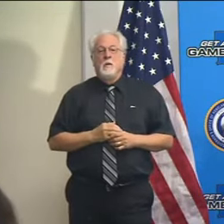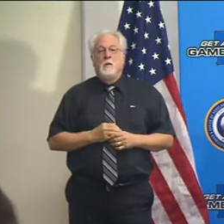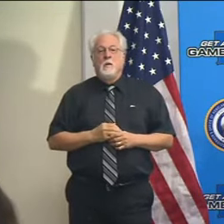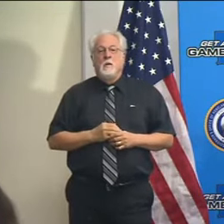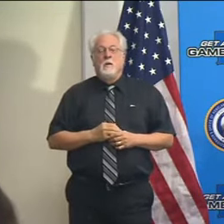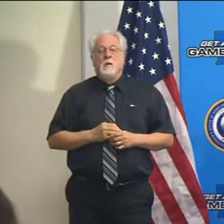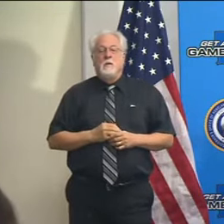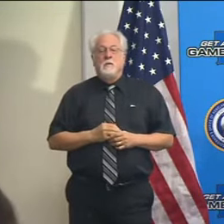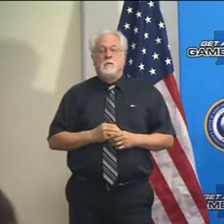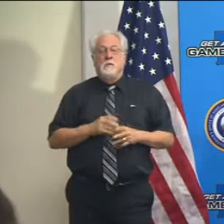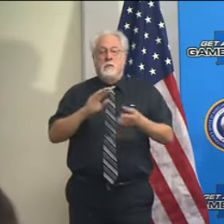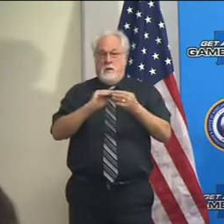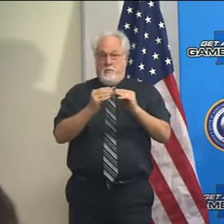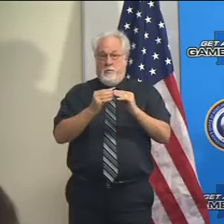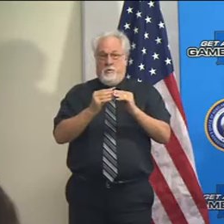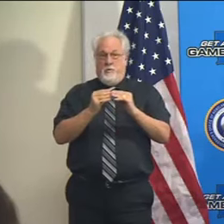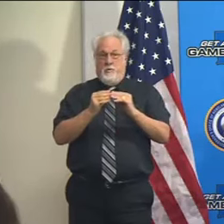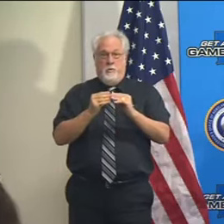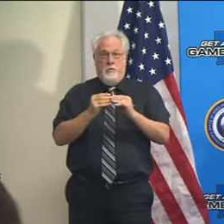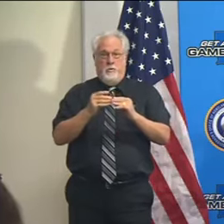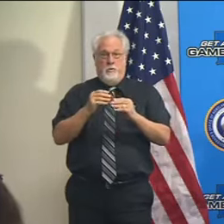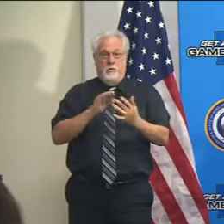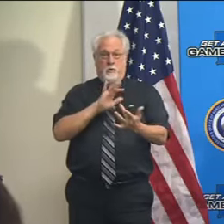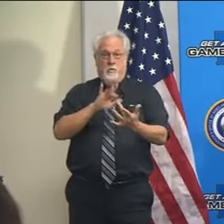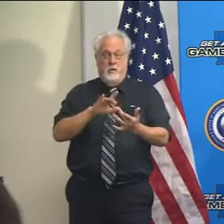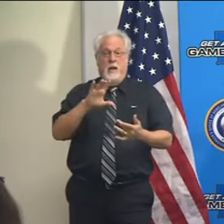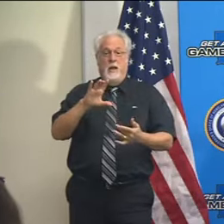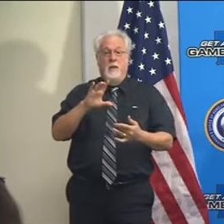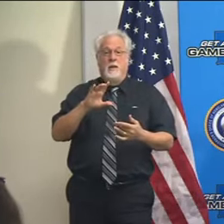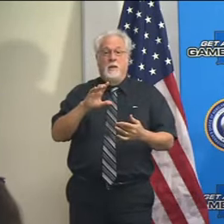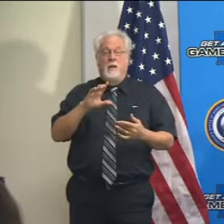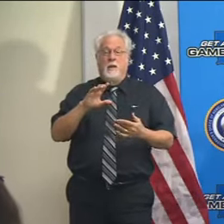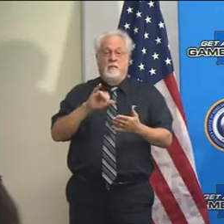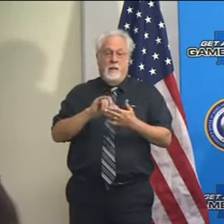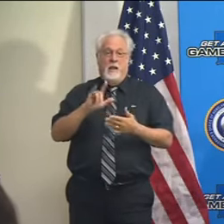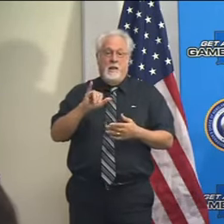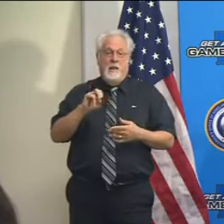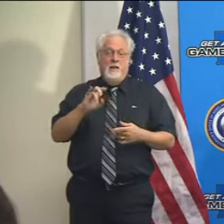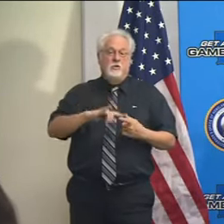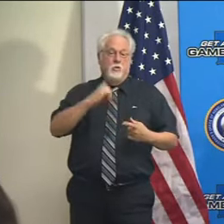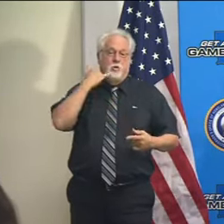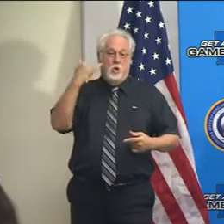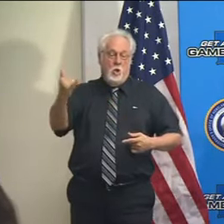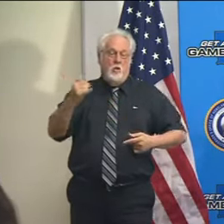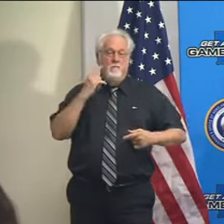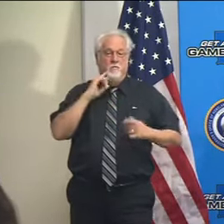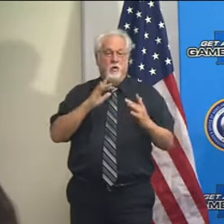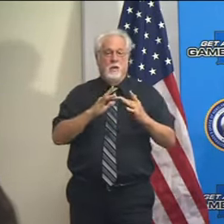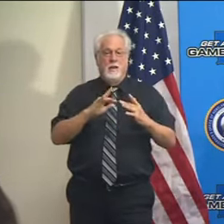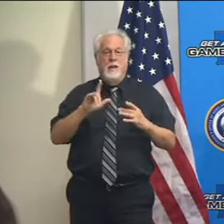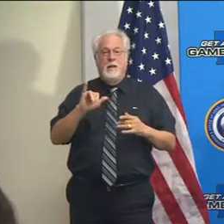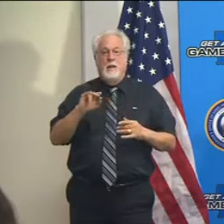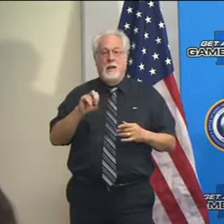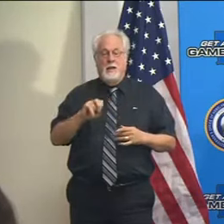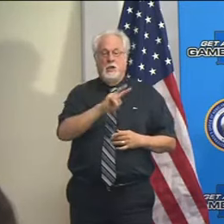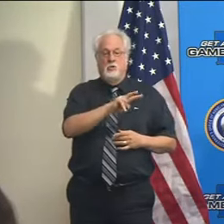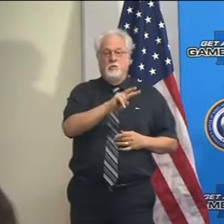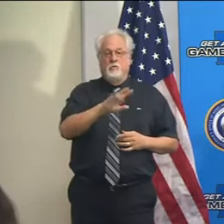The number that you reach on the Connect line, or that you should call for the Connect line,